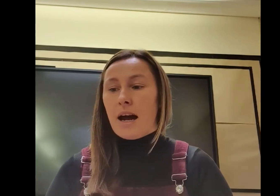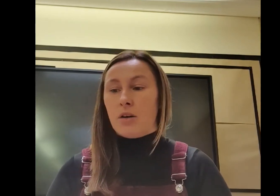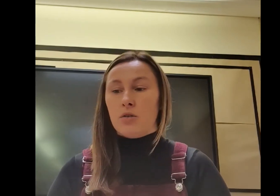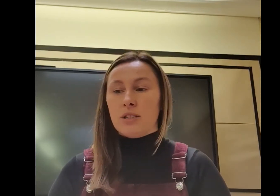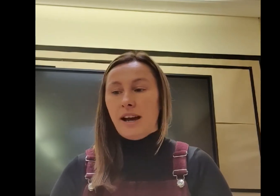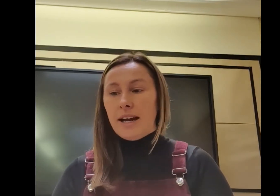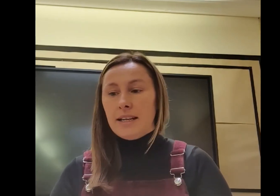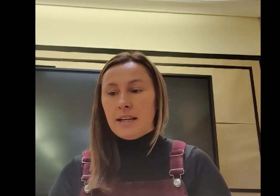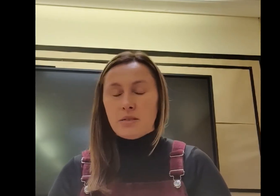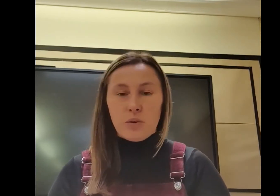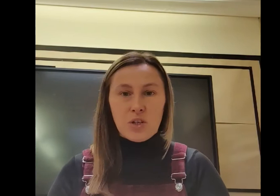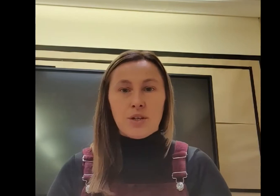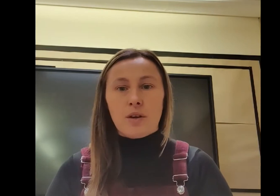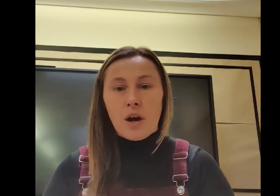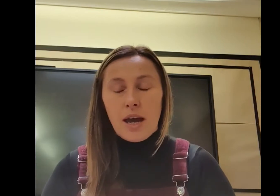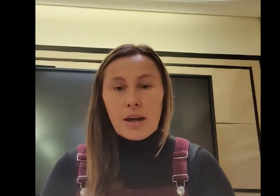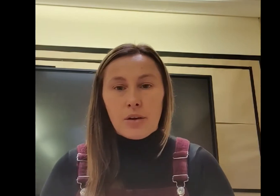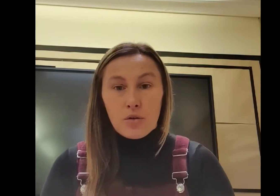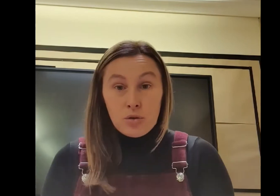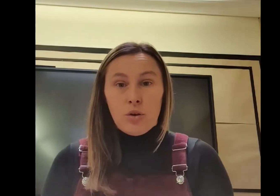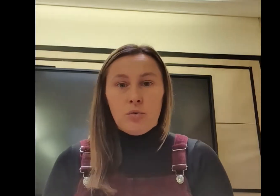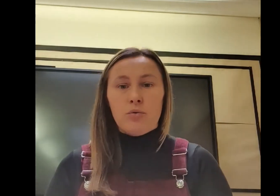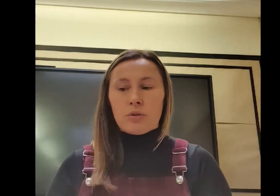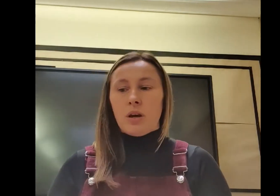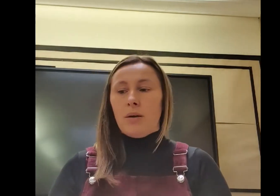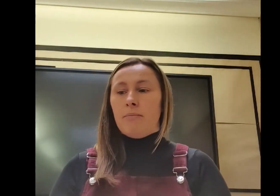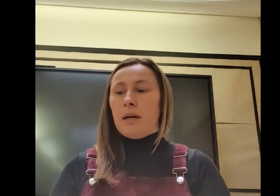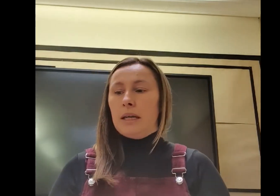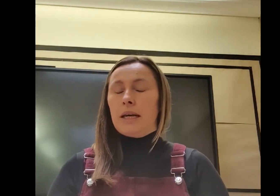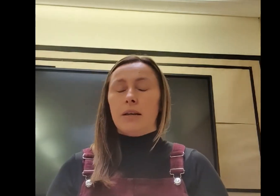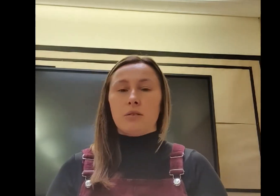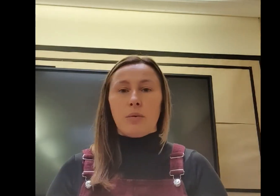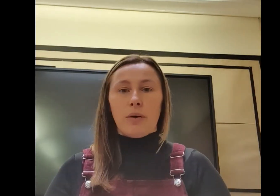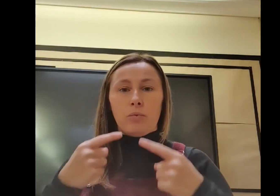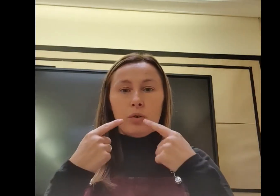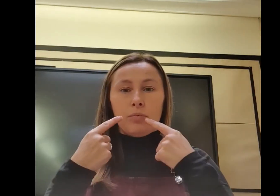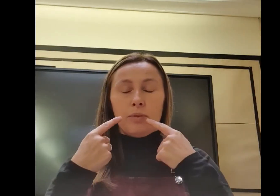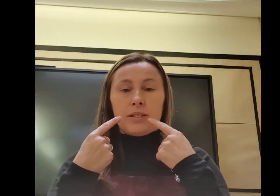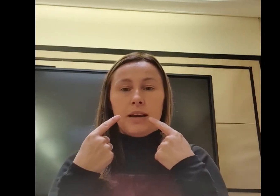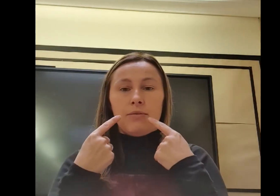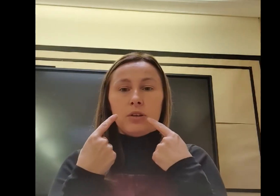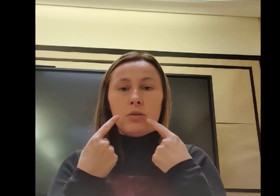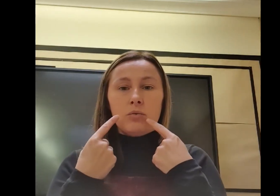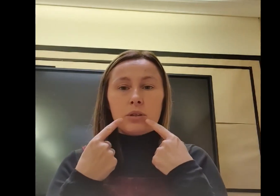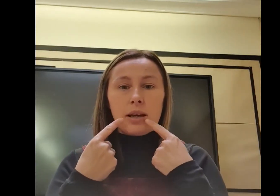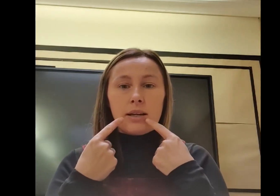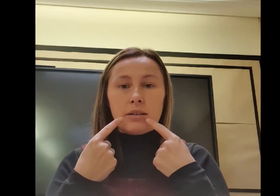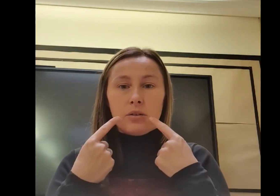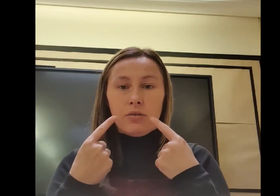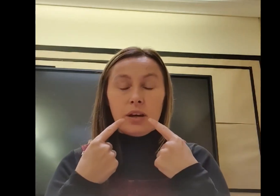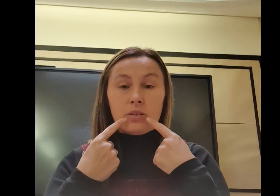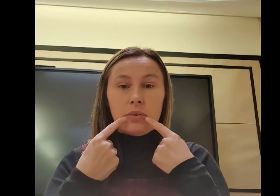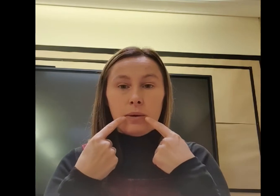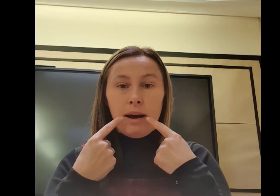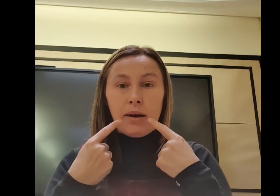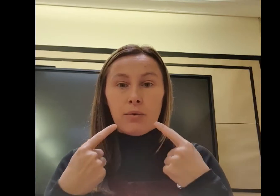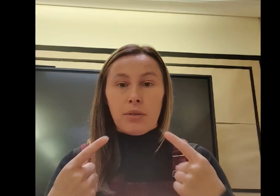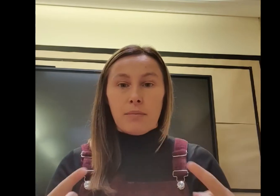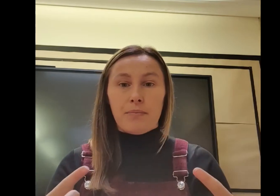good tidings, which is good news, meaning the sign for news is two fingers from your mouth